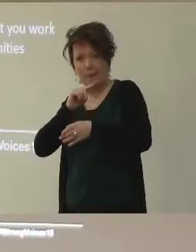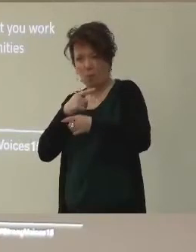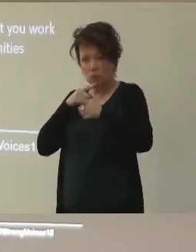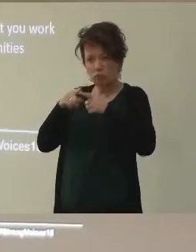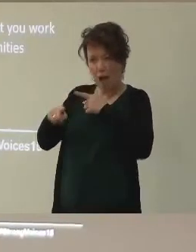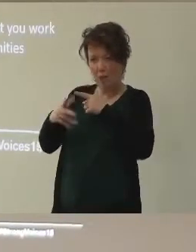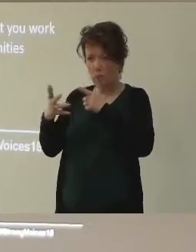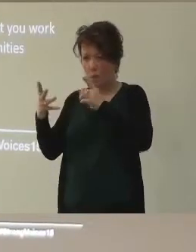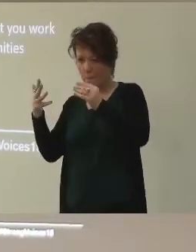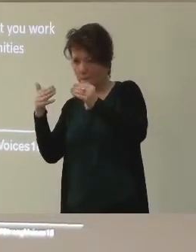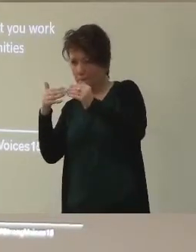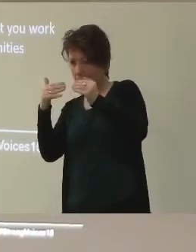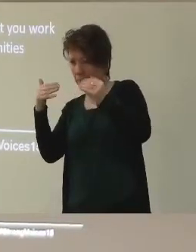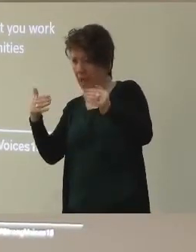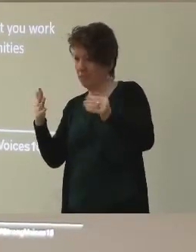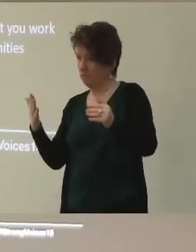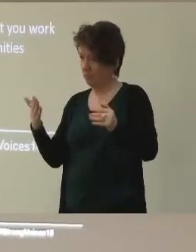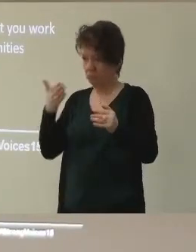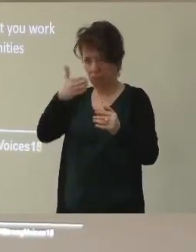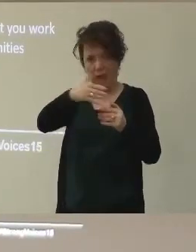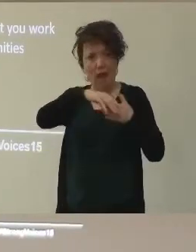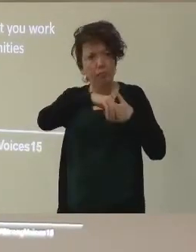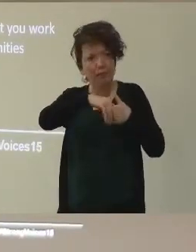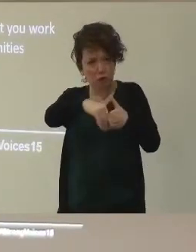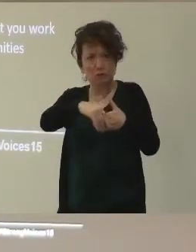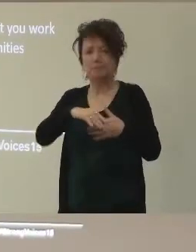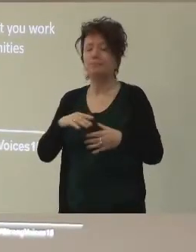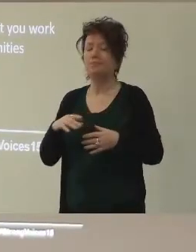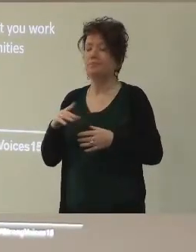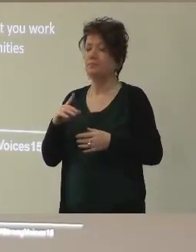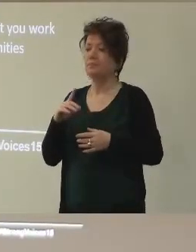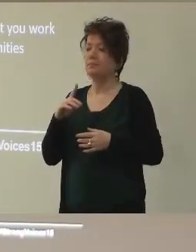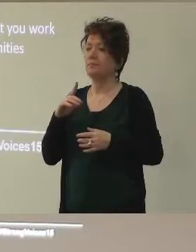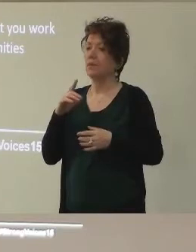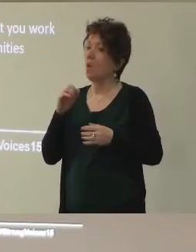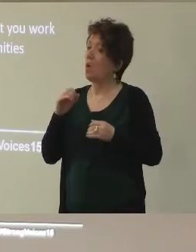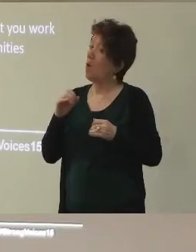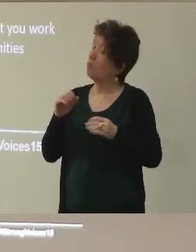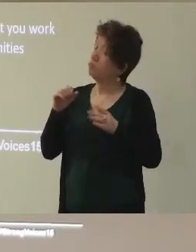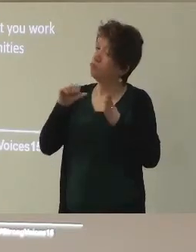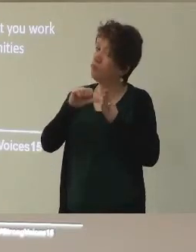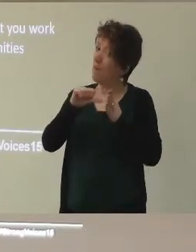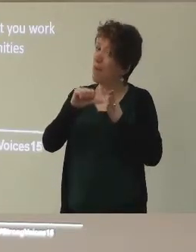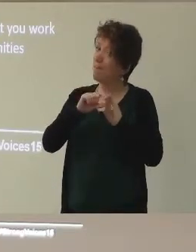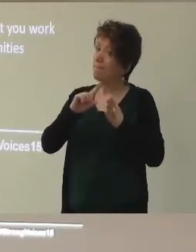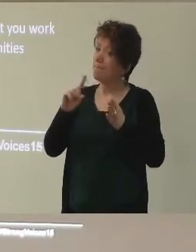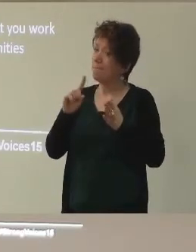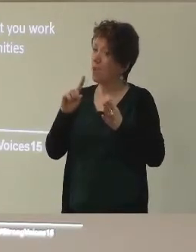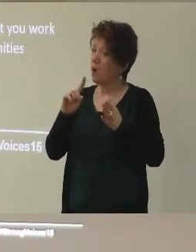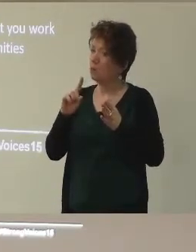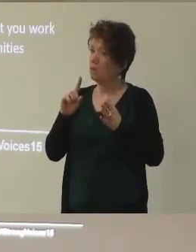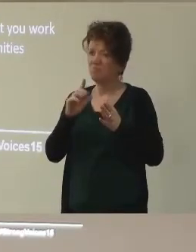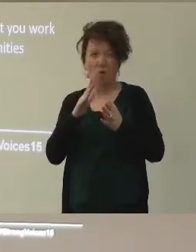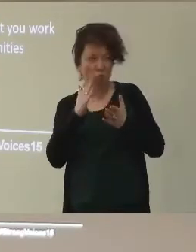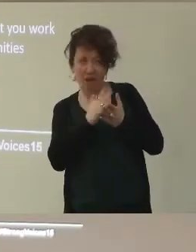match them and place young people in apprenticeships. One of the major problems that we've found is the age group. So this isn't actually